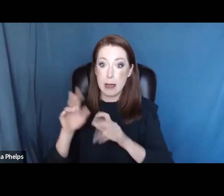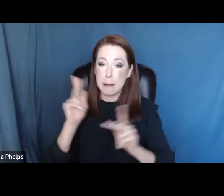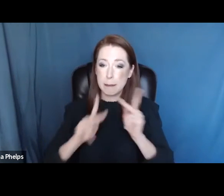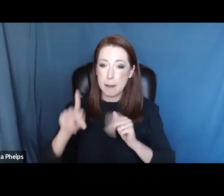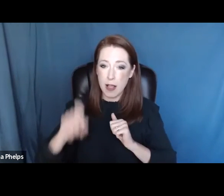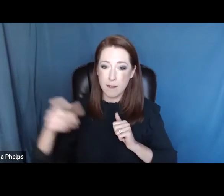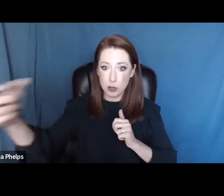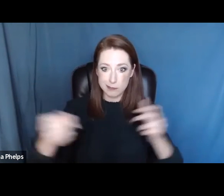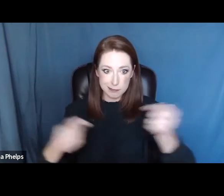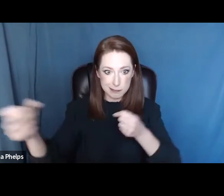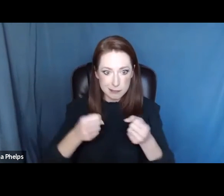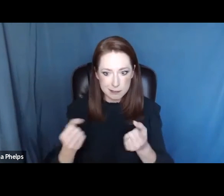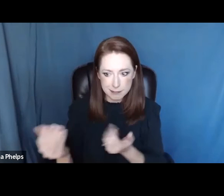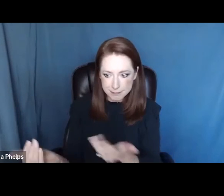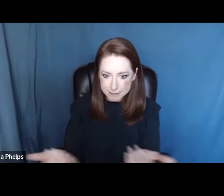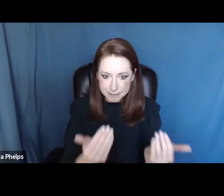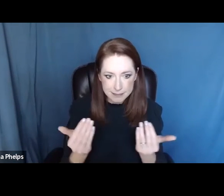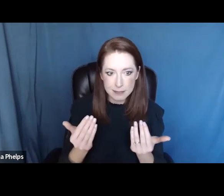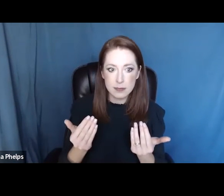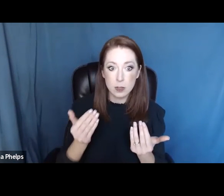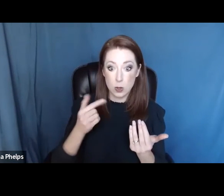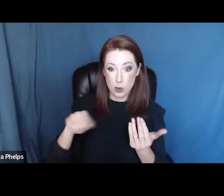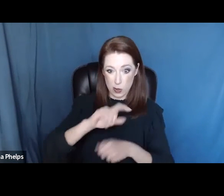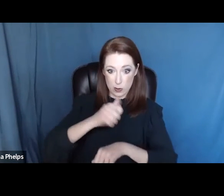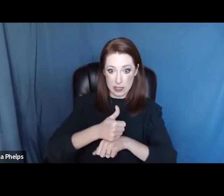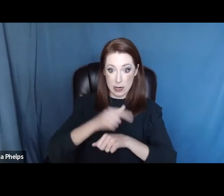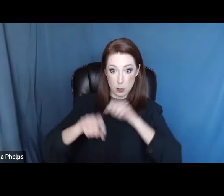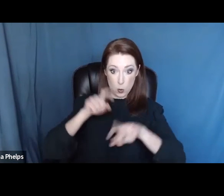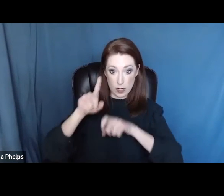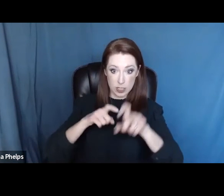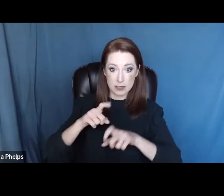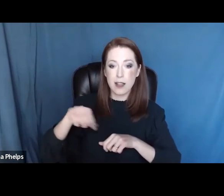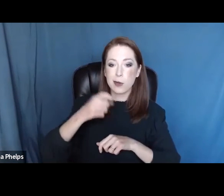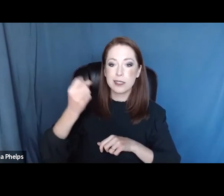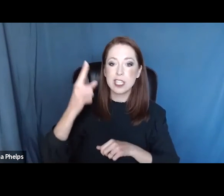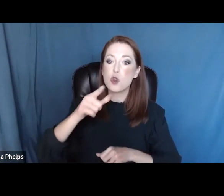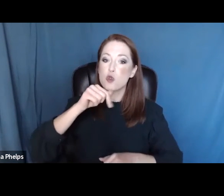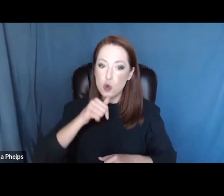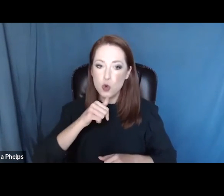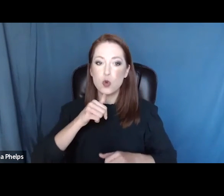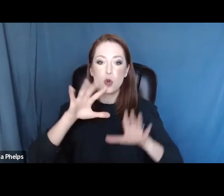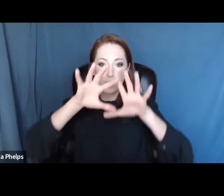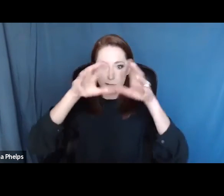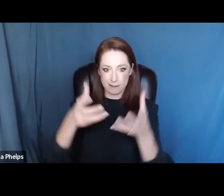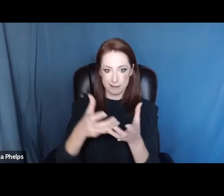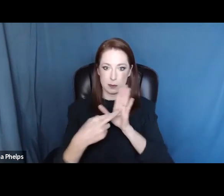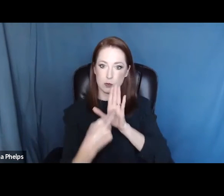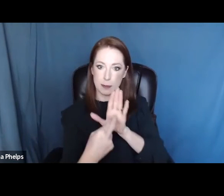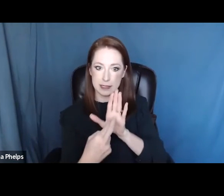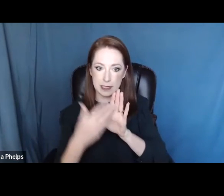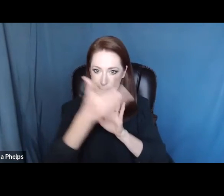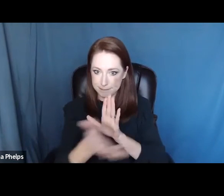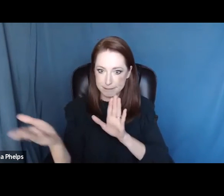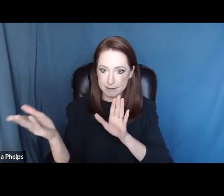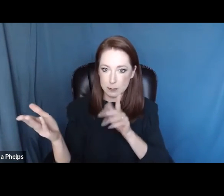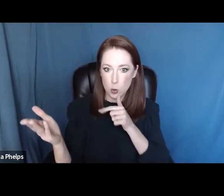those questions are being designed in order to understand who is actually represented. And the truth is, we don't always